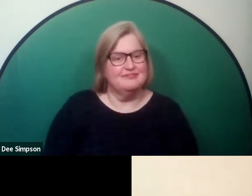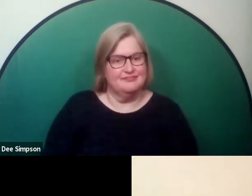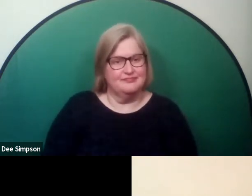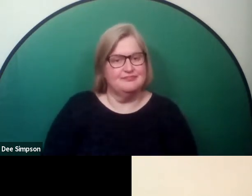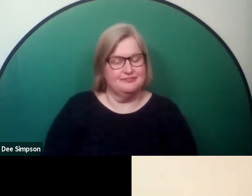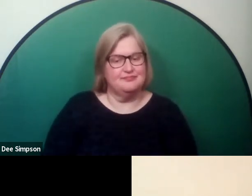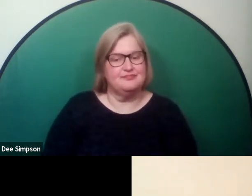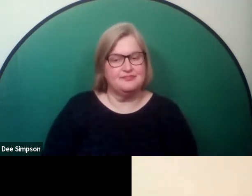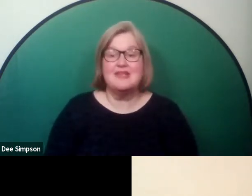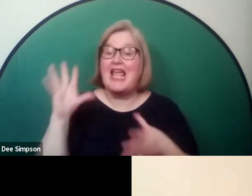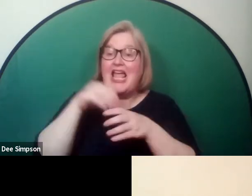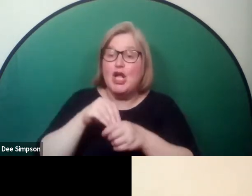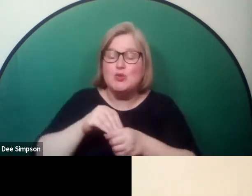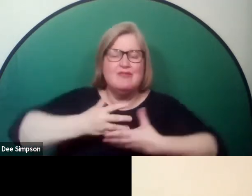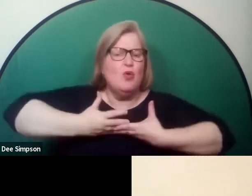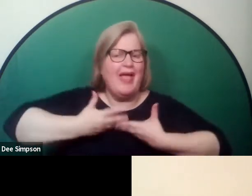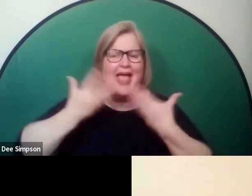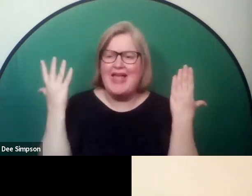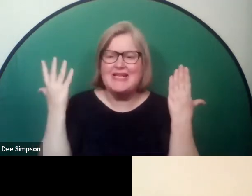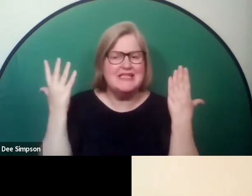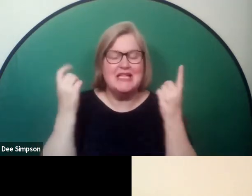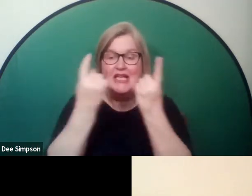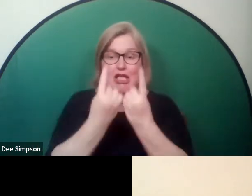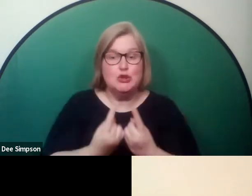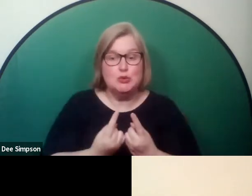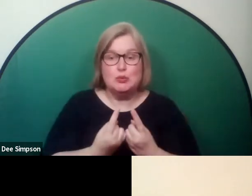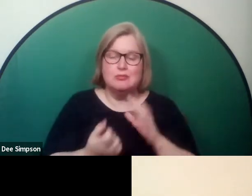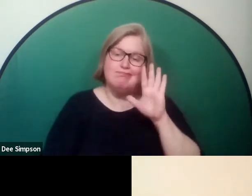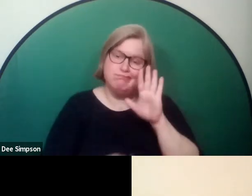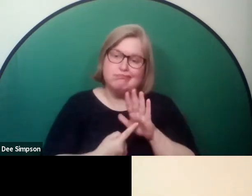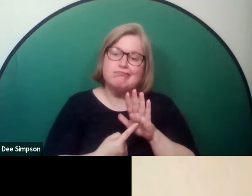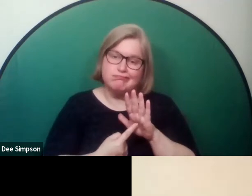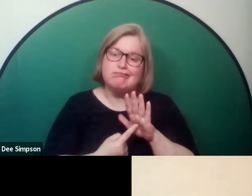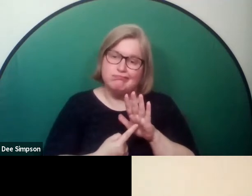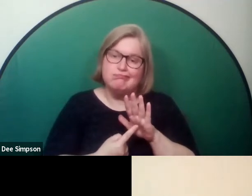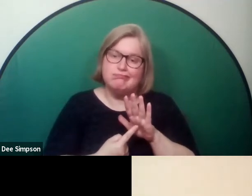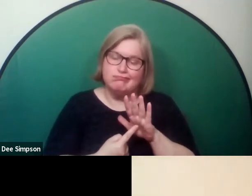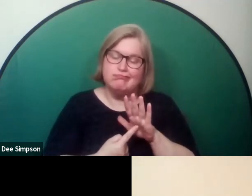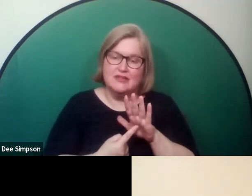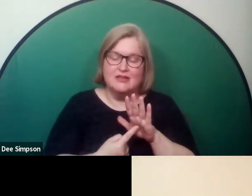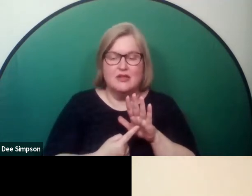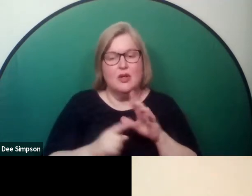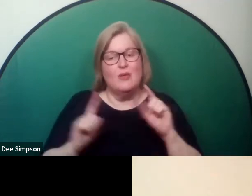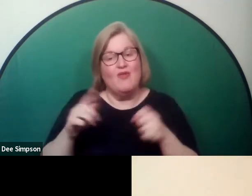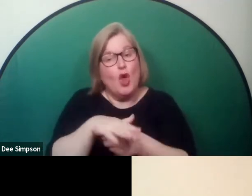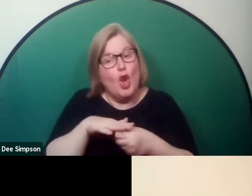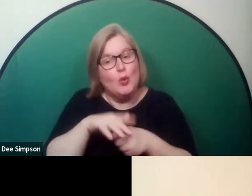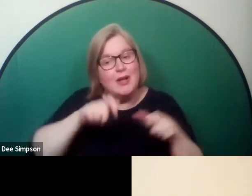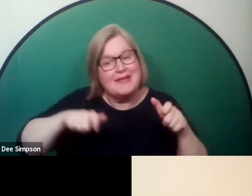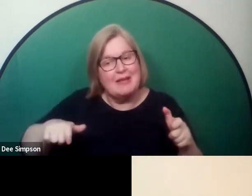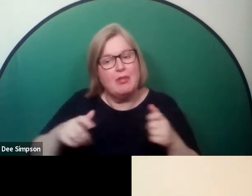Inclusivity in any of these issues is so very important, and especially of local